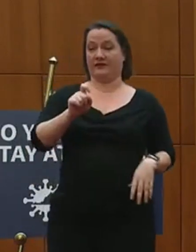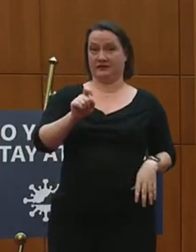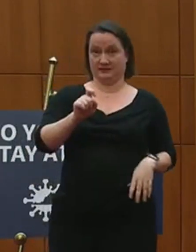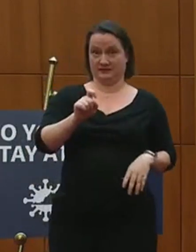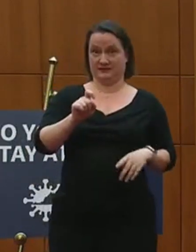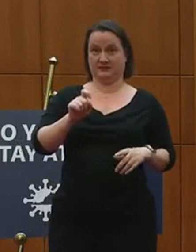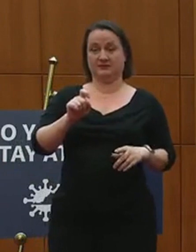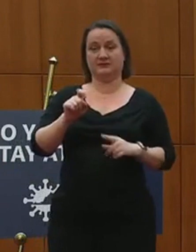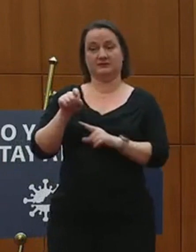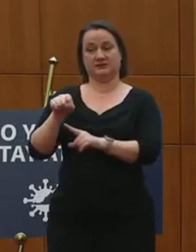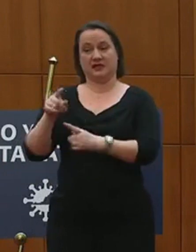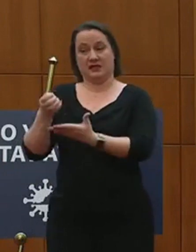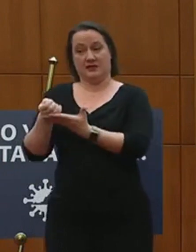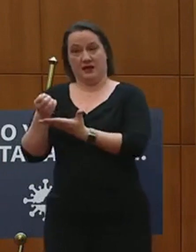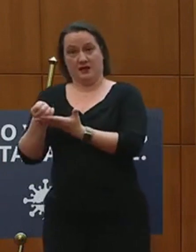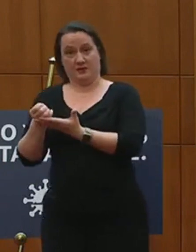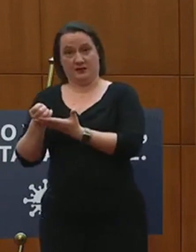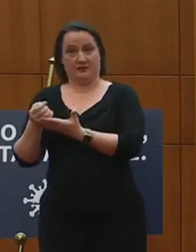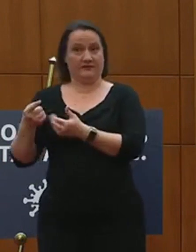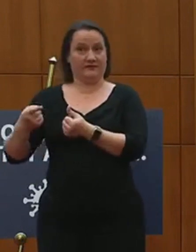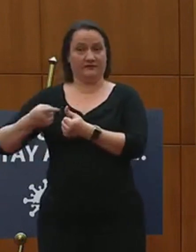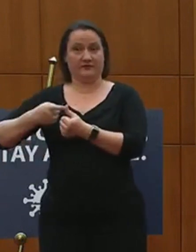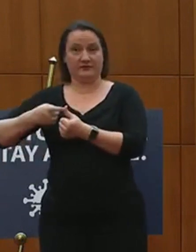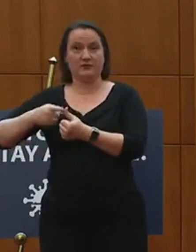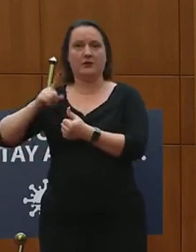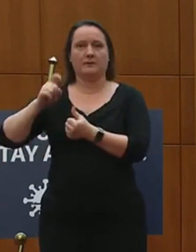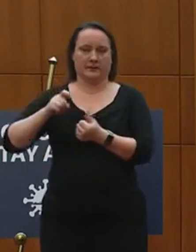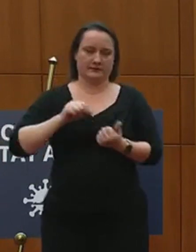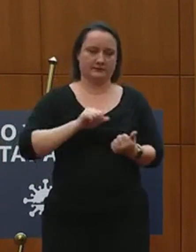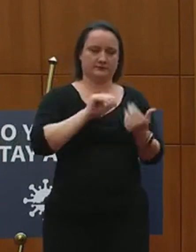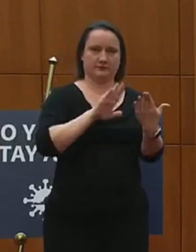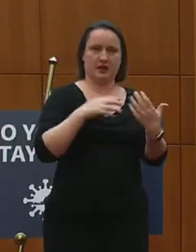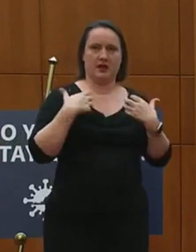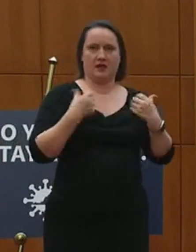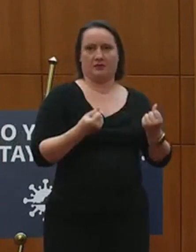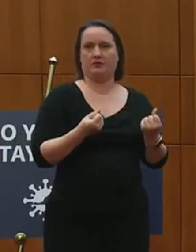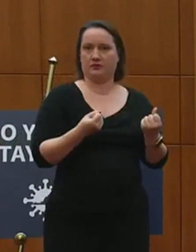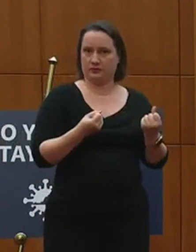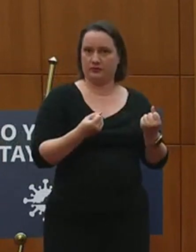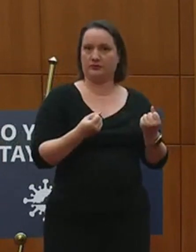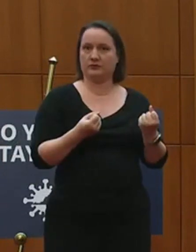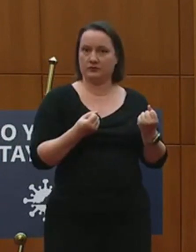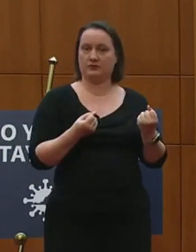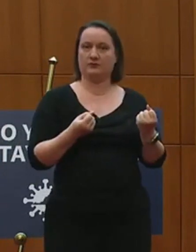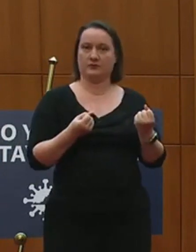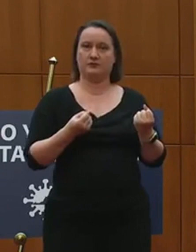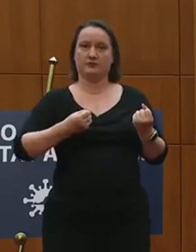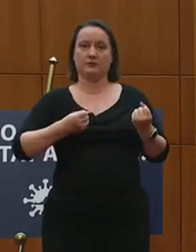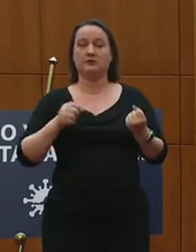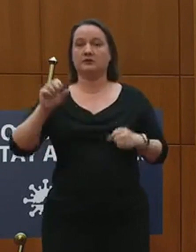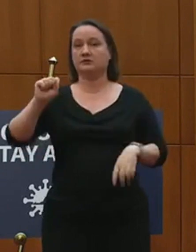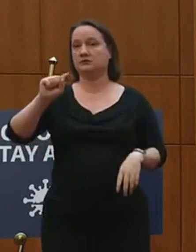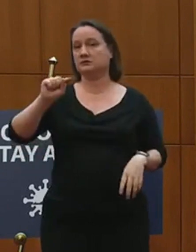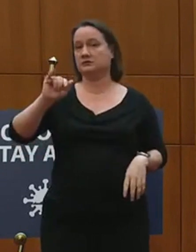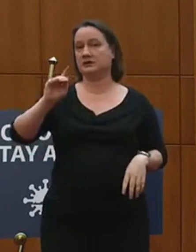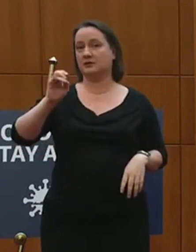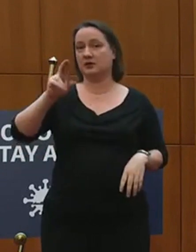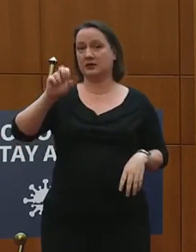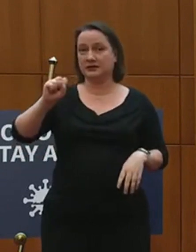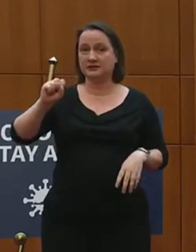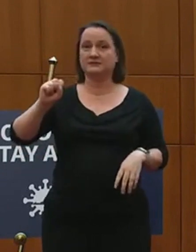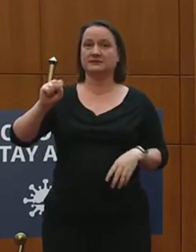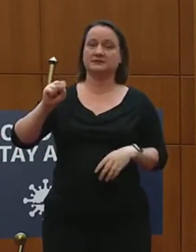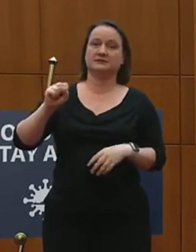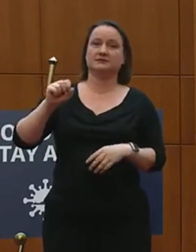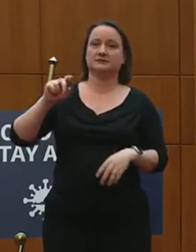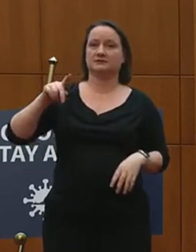our economy is to deal with this health crisis. And this stimulus package affords us the